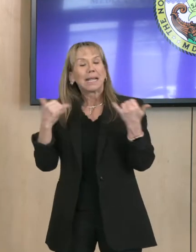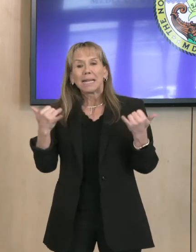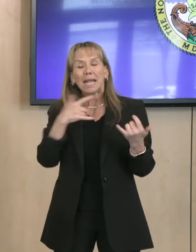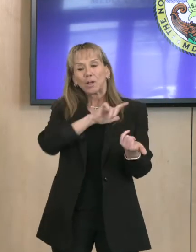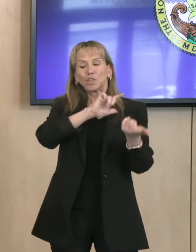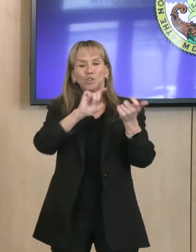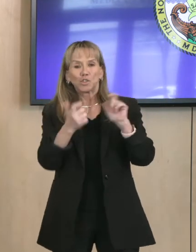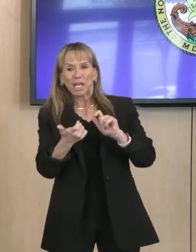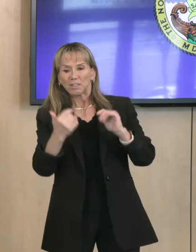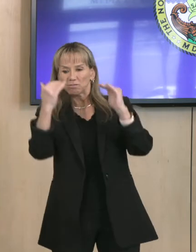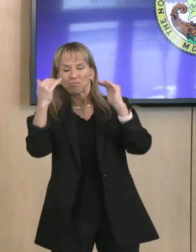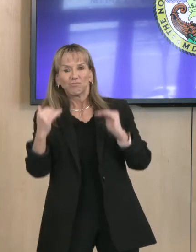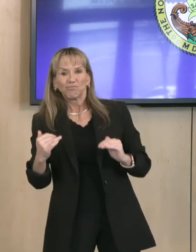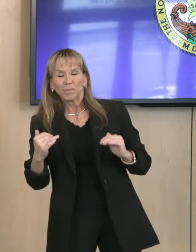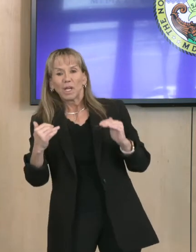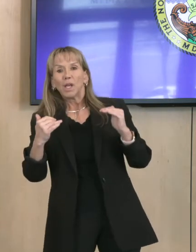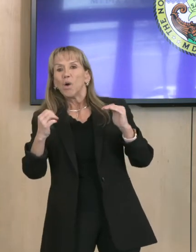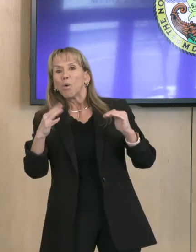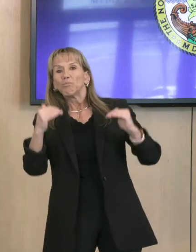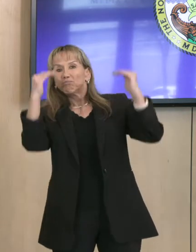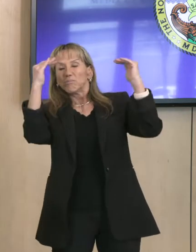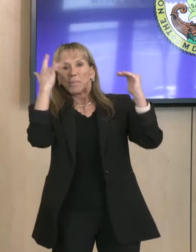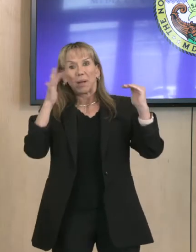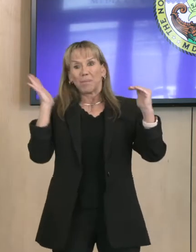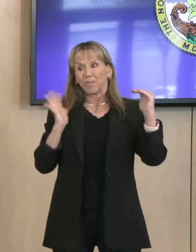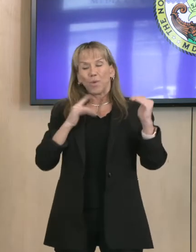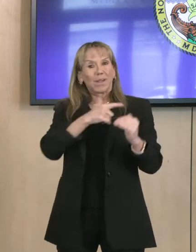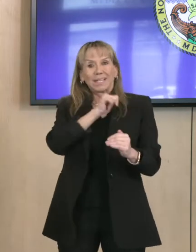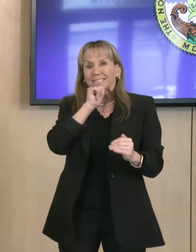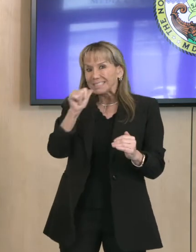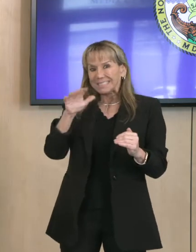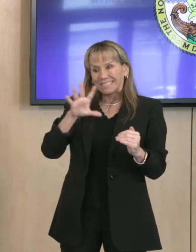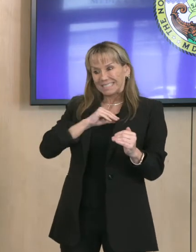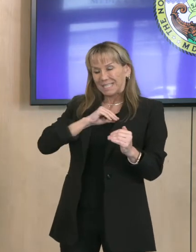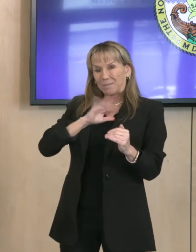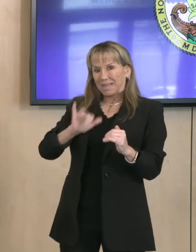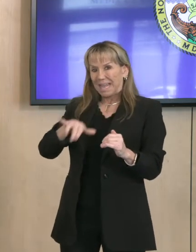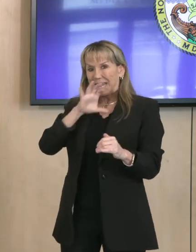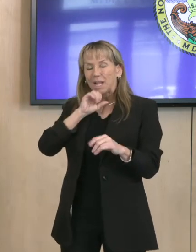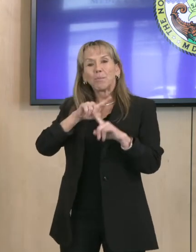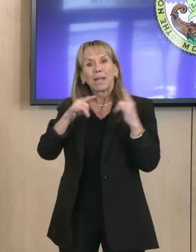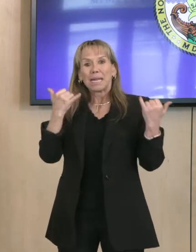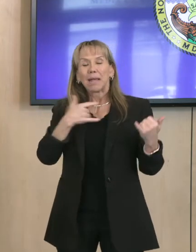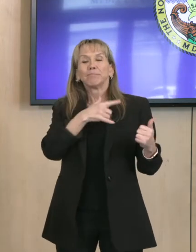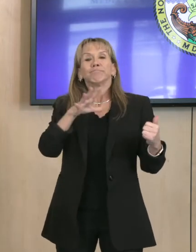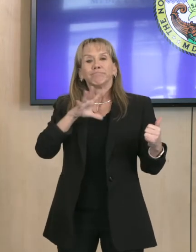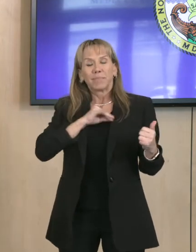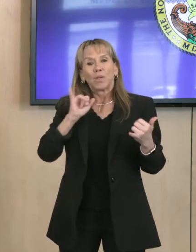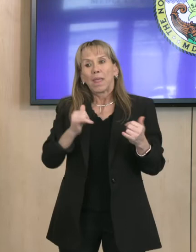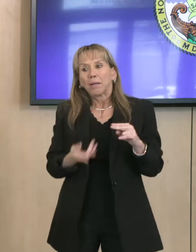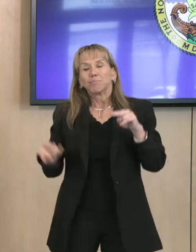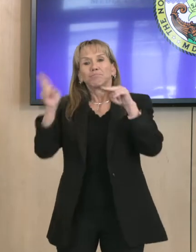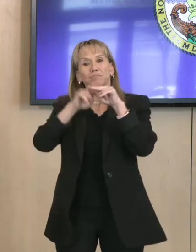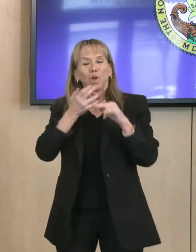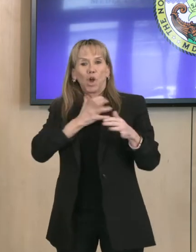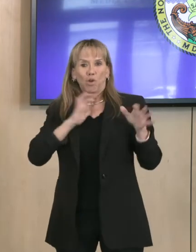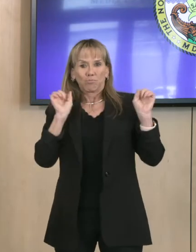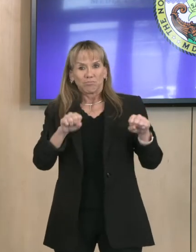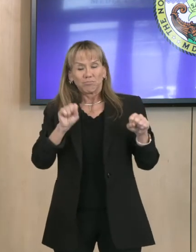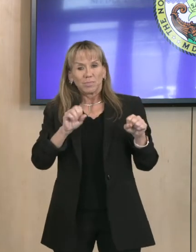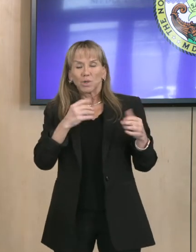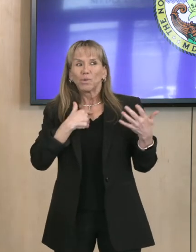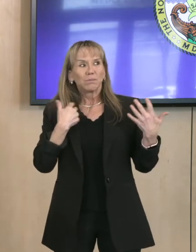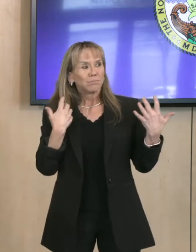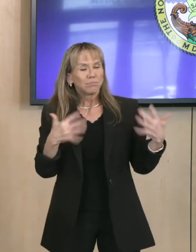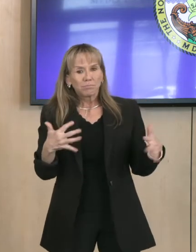take more patients they don't historically take, which again increases our regional capacity. And so we are grateful for each and every one of our